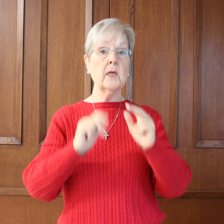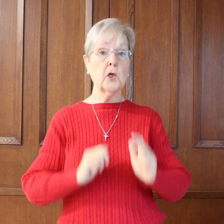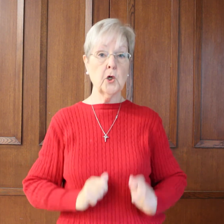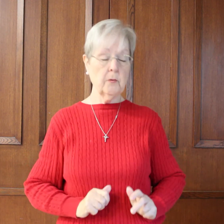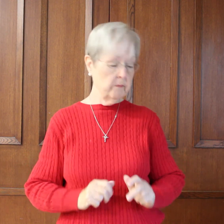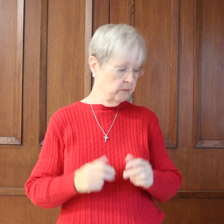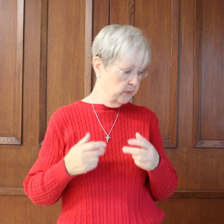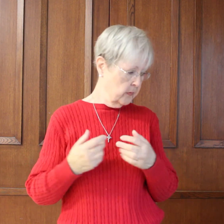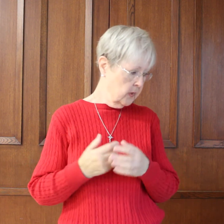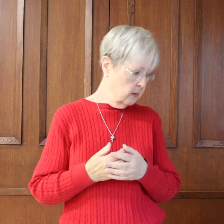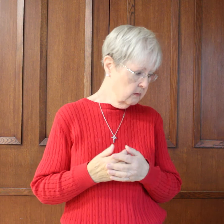builder.